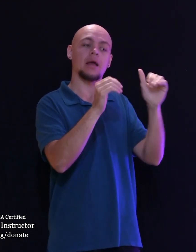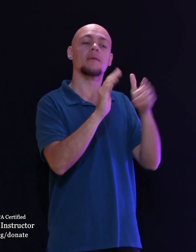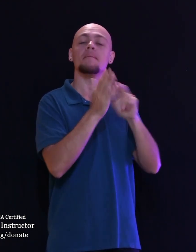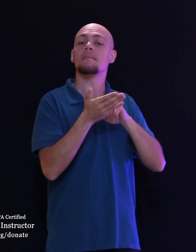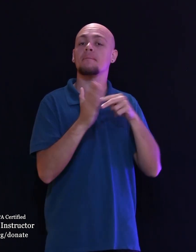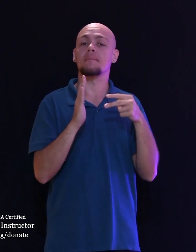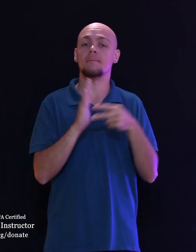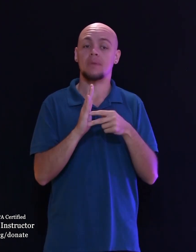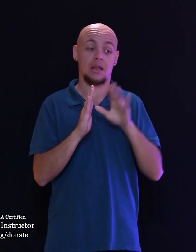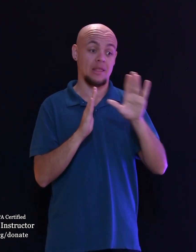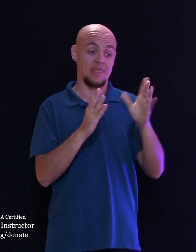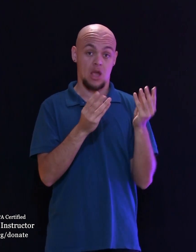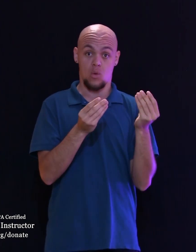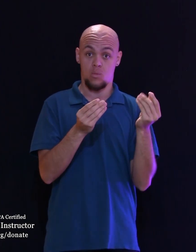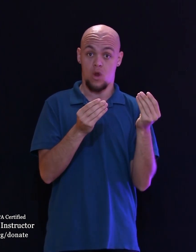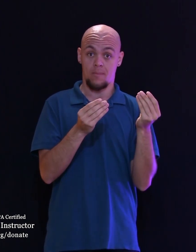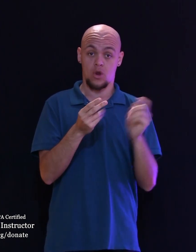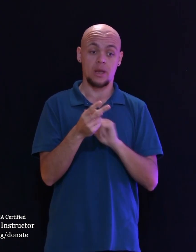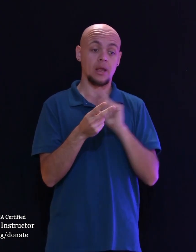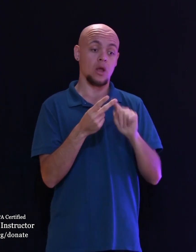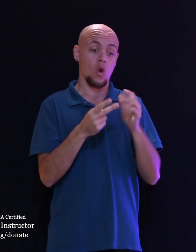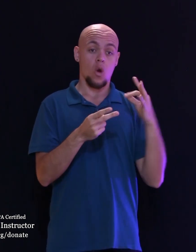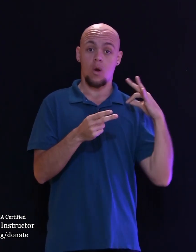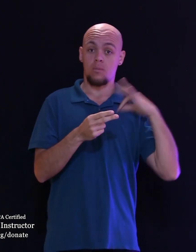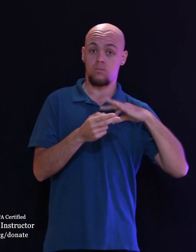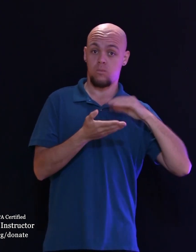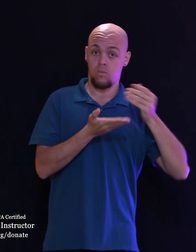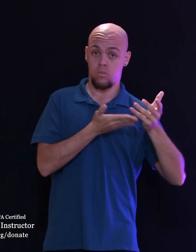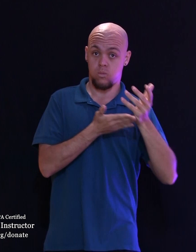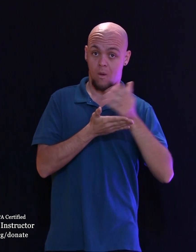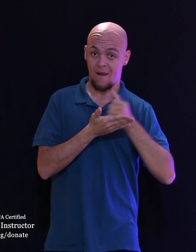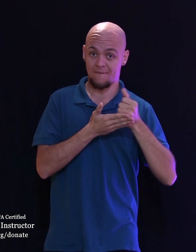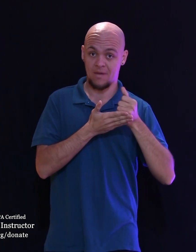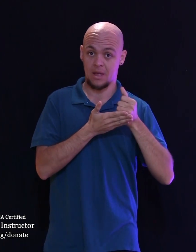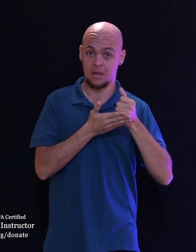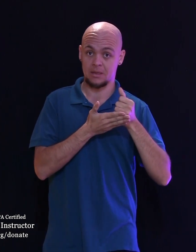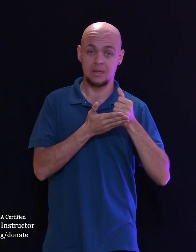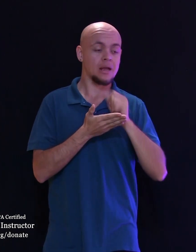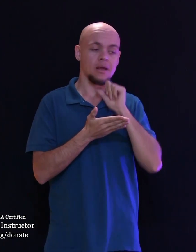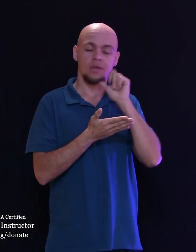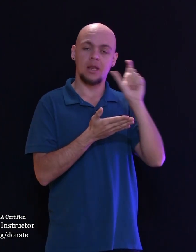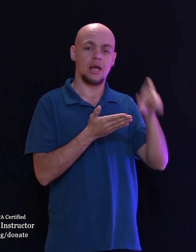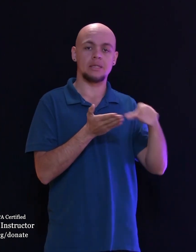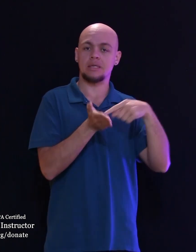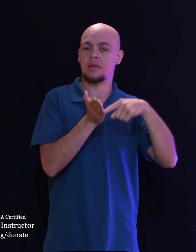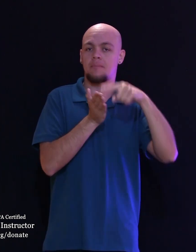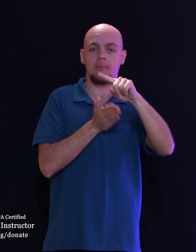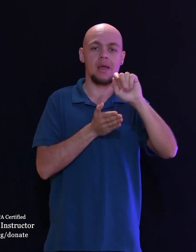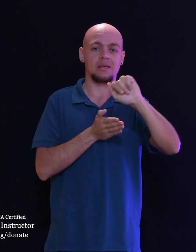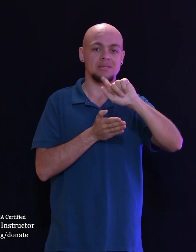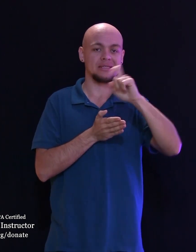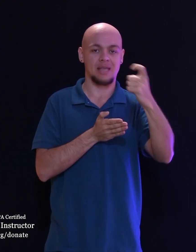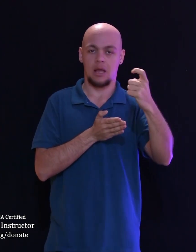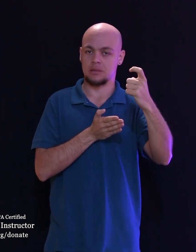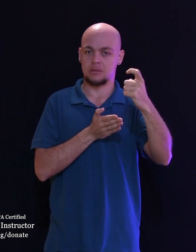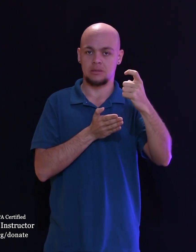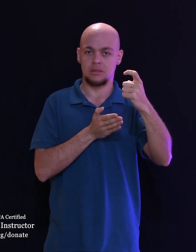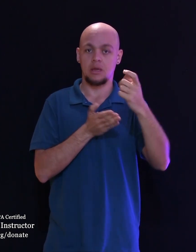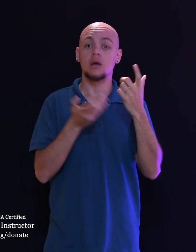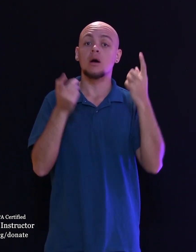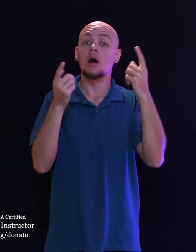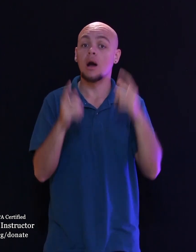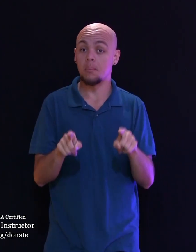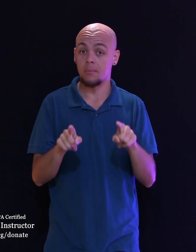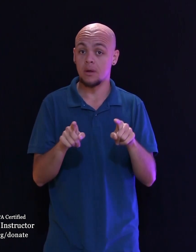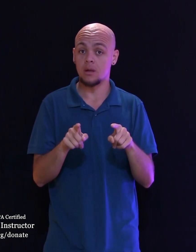pay taxes on their property or any profit that they made by charging tuition to go to these schools. So it comes